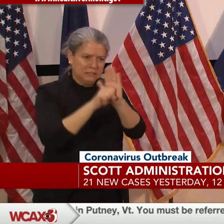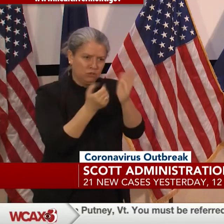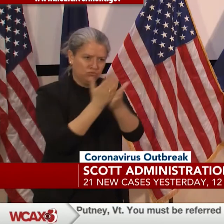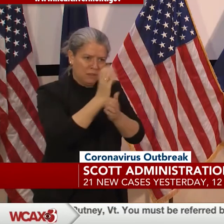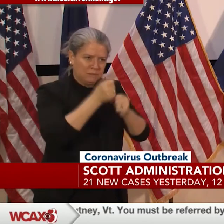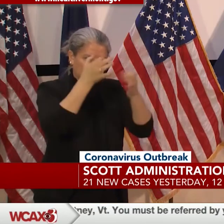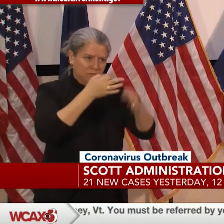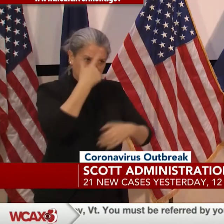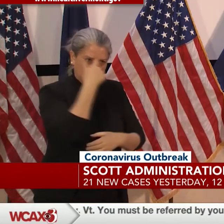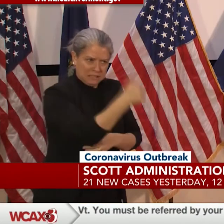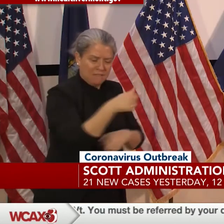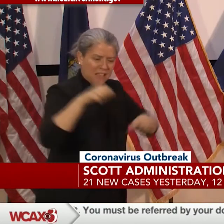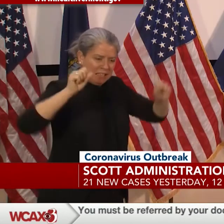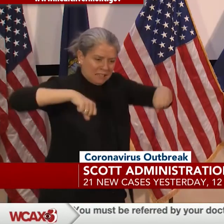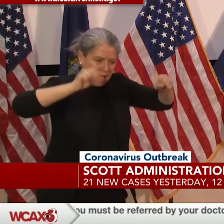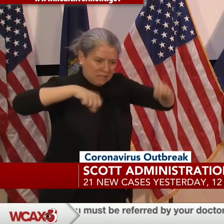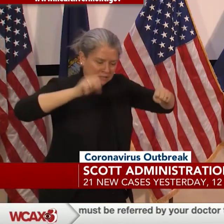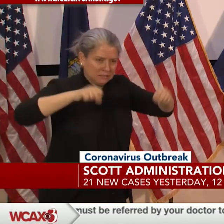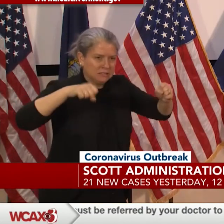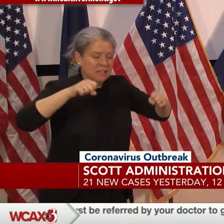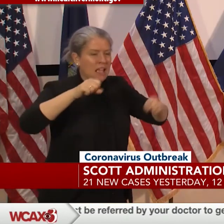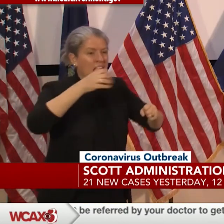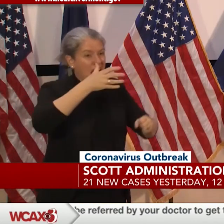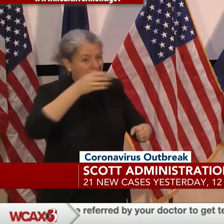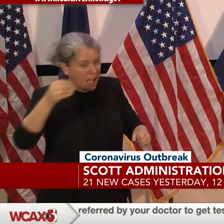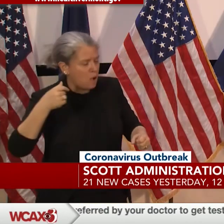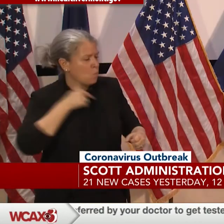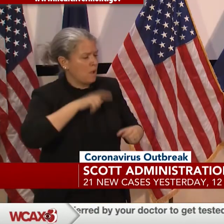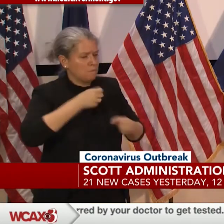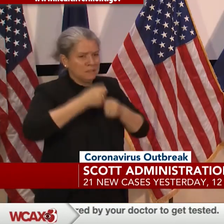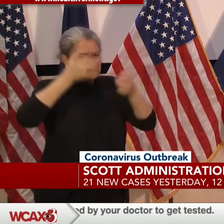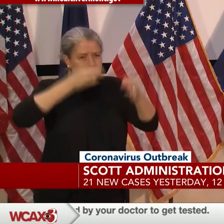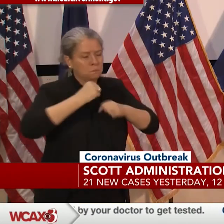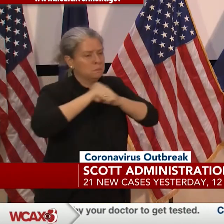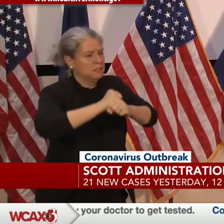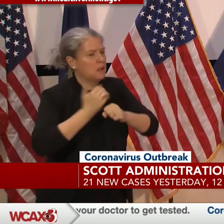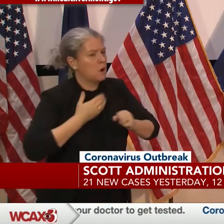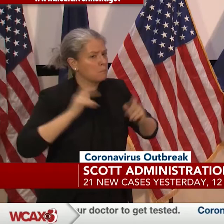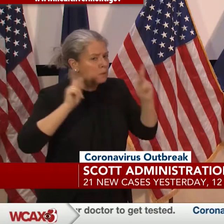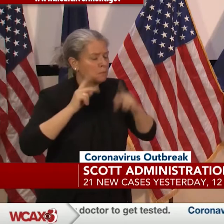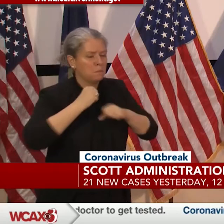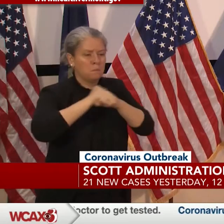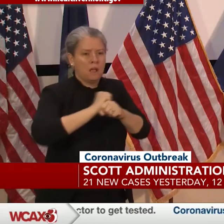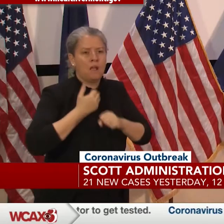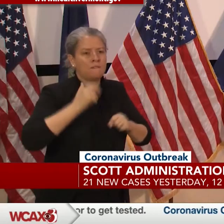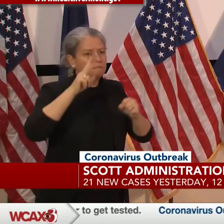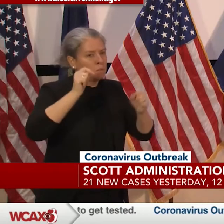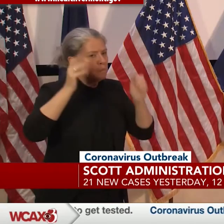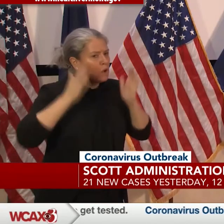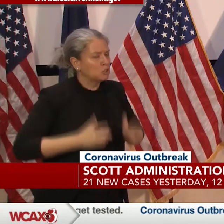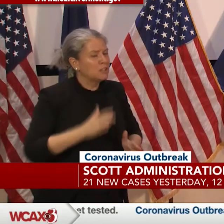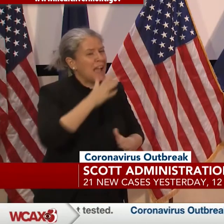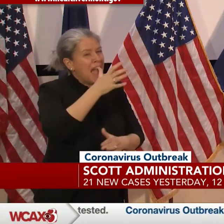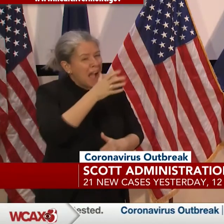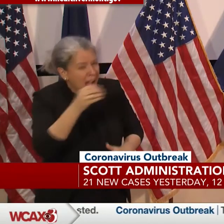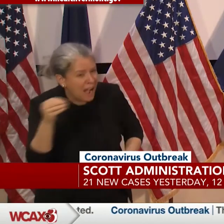to protect our citizens, protect our Vermonters in this case.